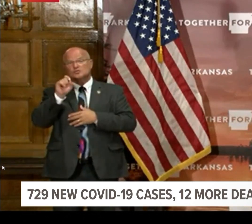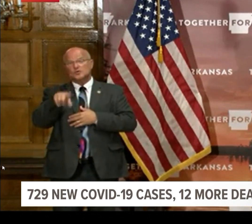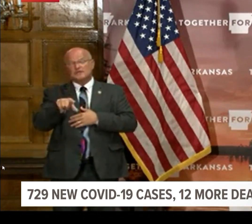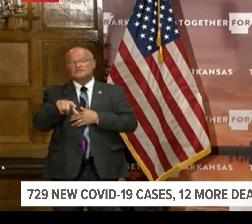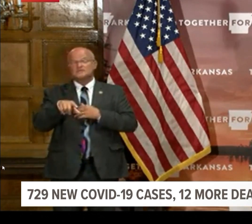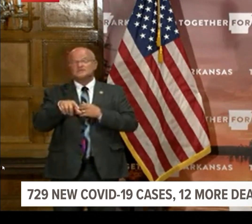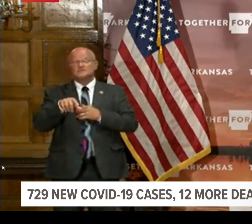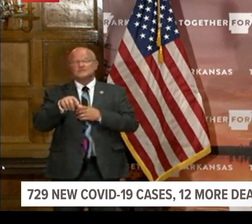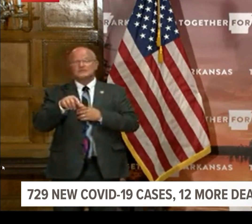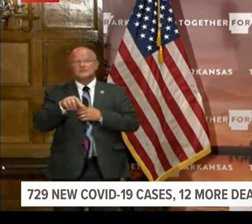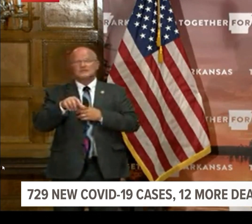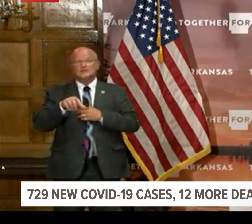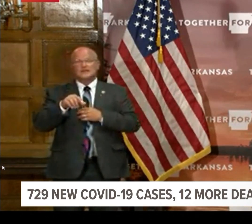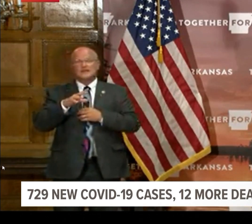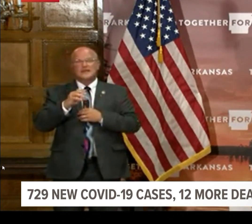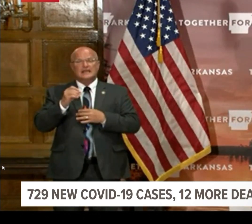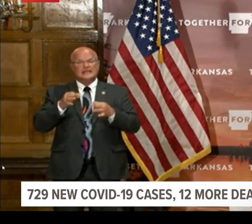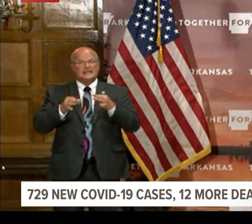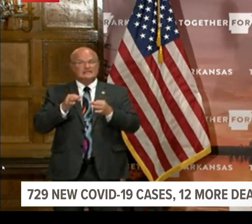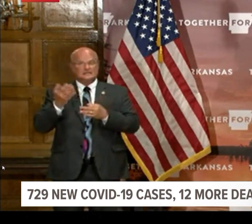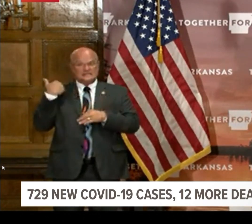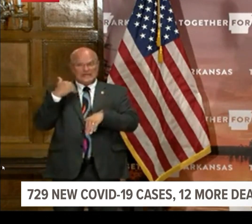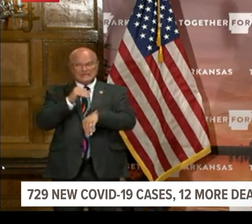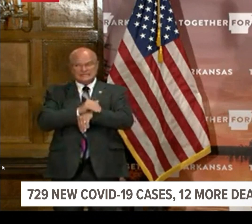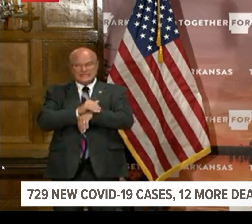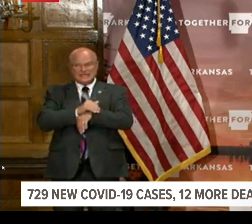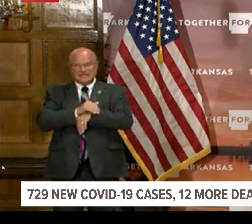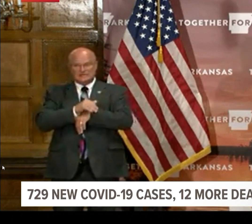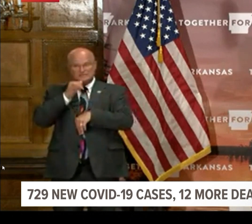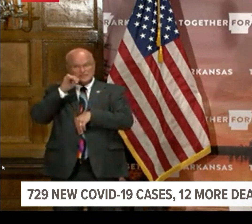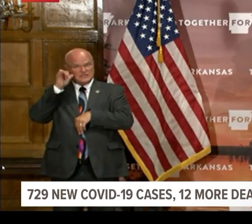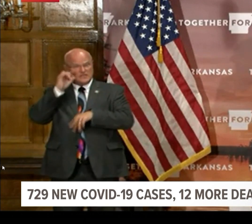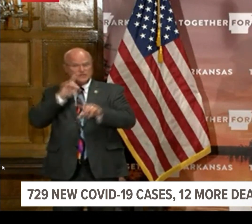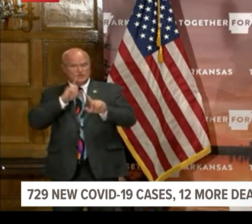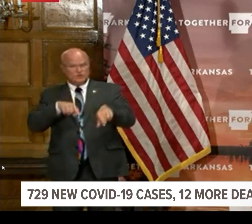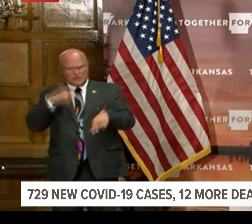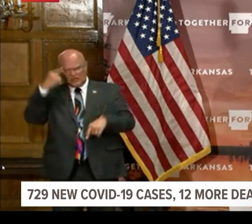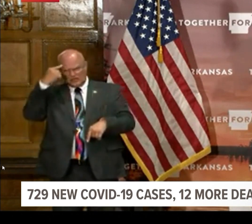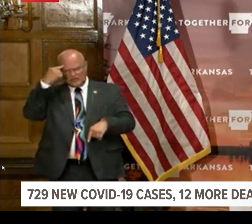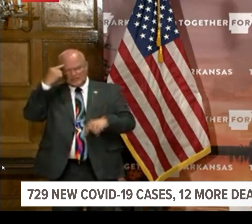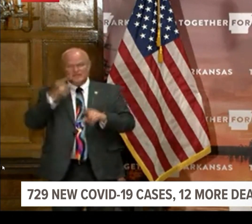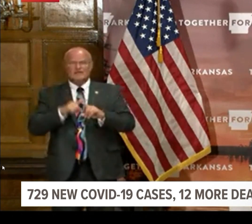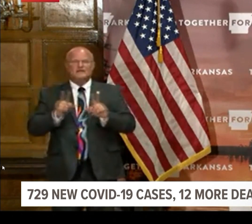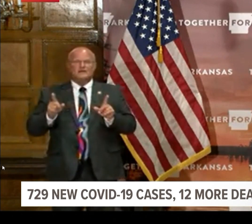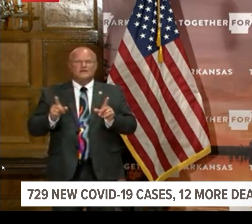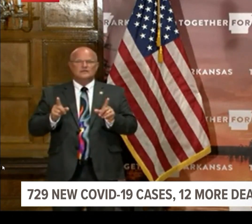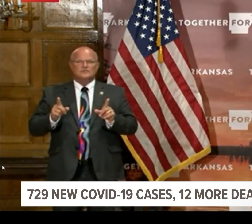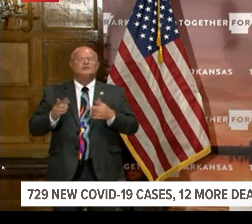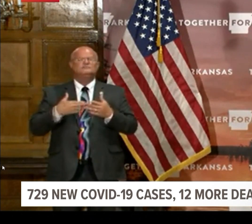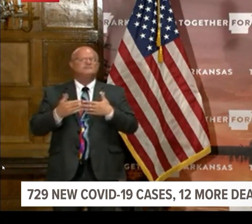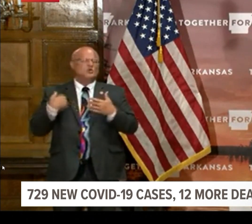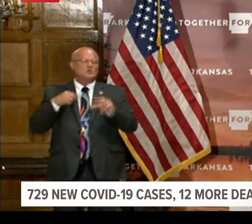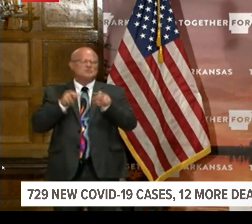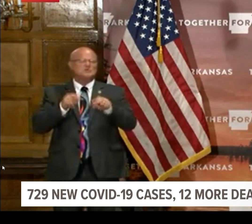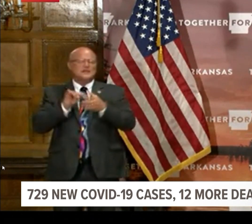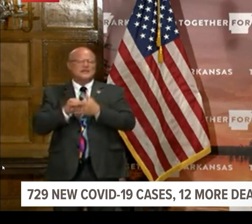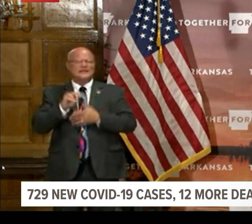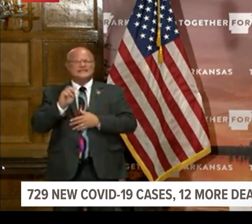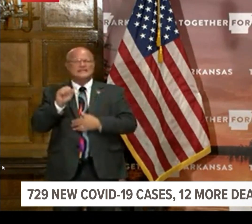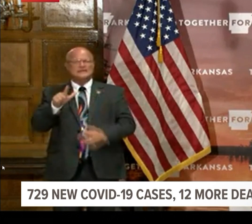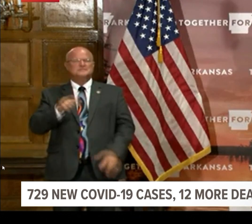question. Thank you. And if it was last night, it would have been in yesterday's report, I would think. But anyway, we'll take a look at that,